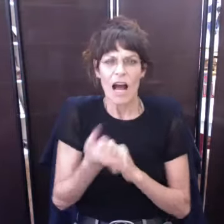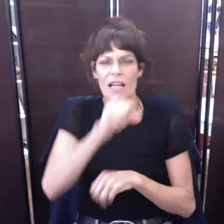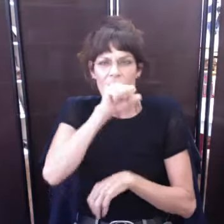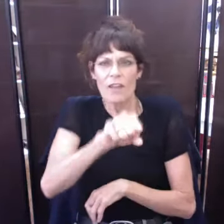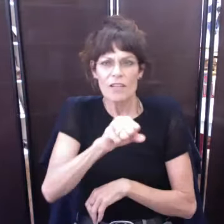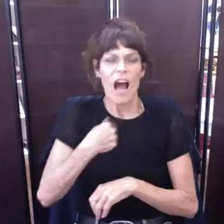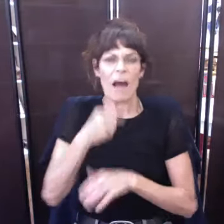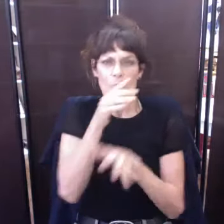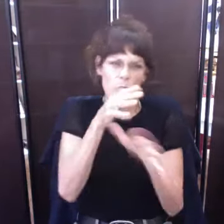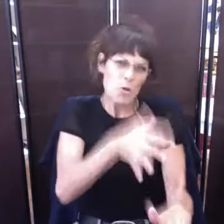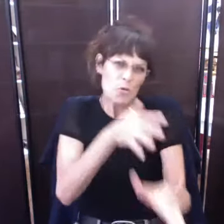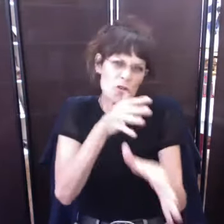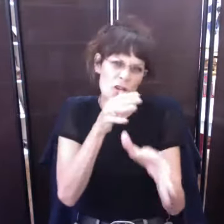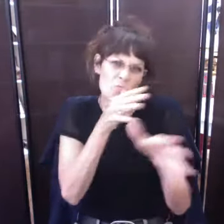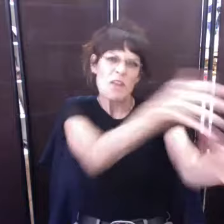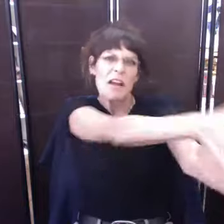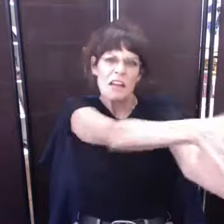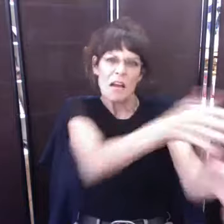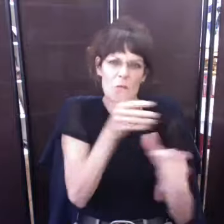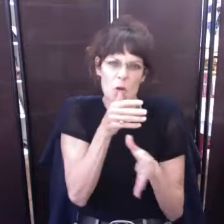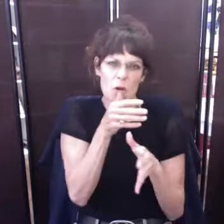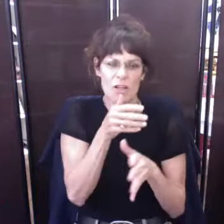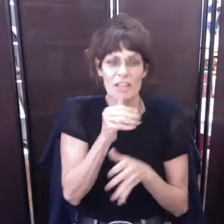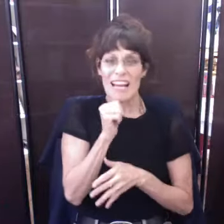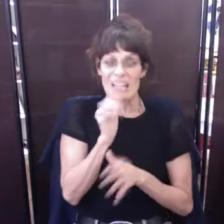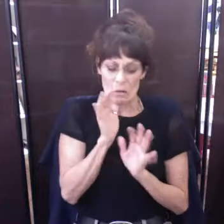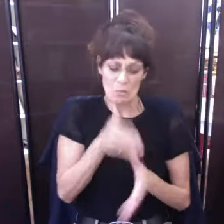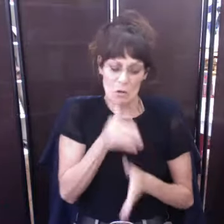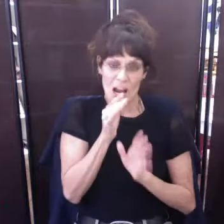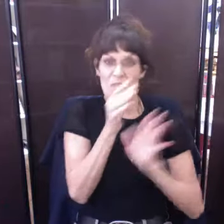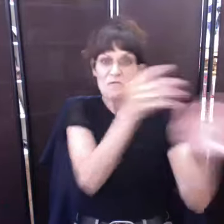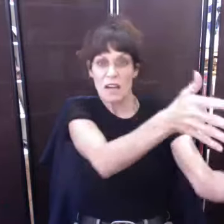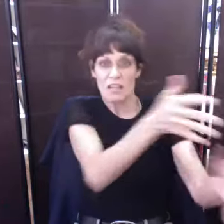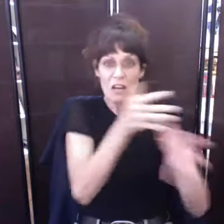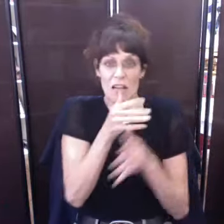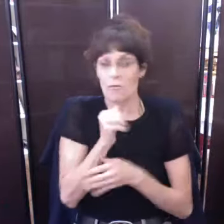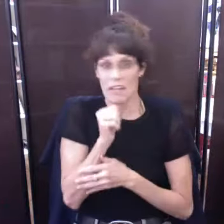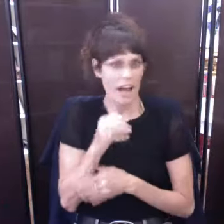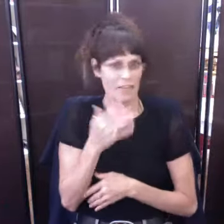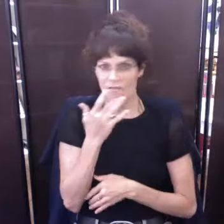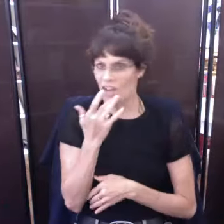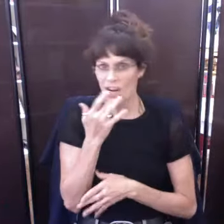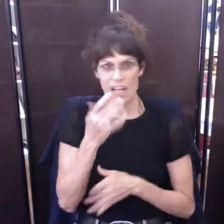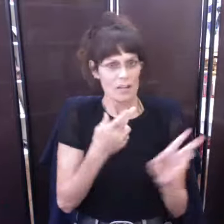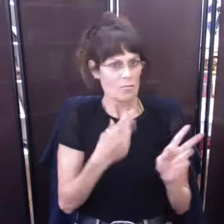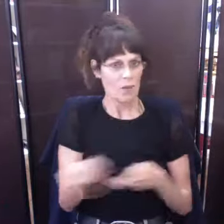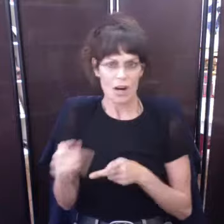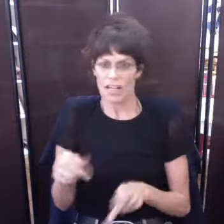which, as you probably guys know, I wasn't very favored at the parties. I loved to cause trouble. I loved to either